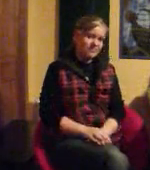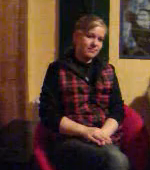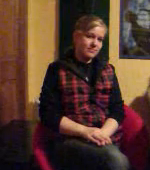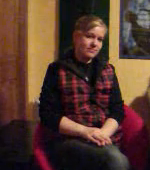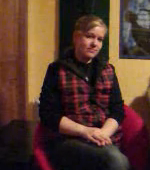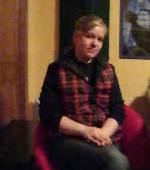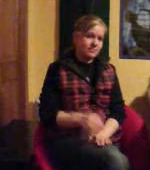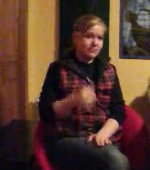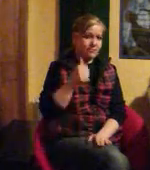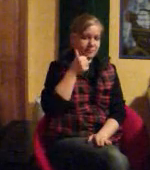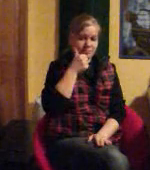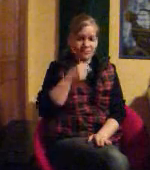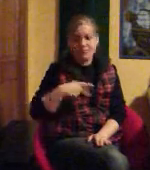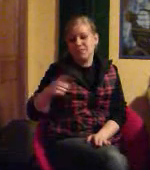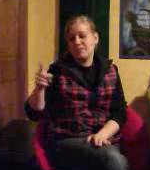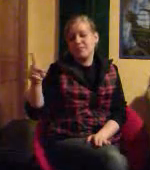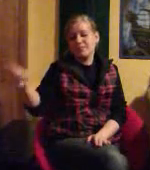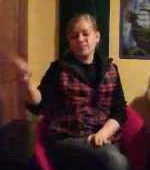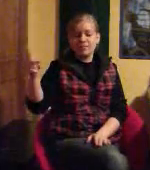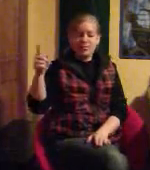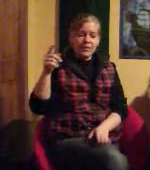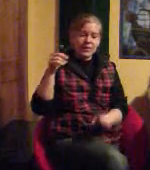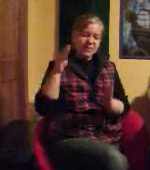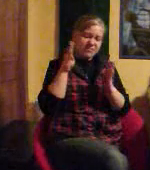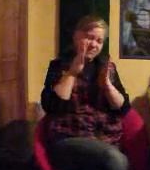She was smaller than a rose bush.